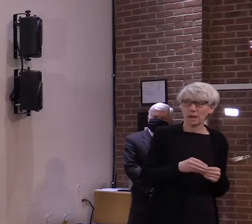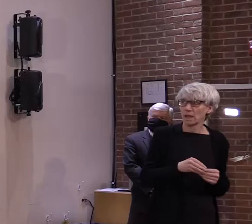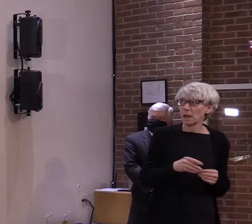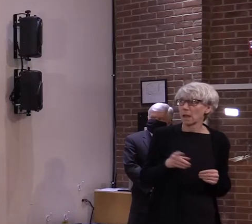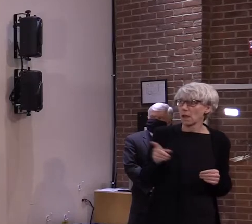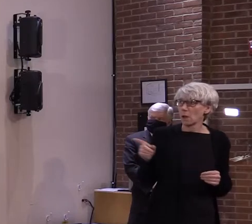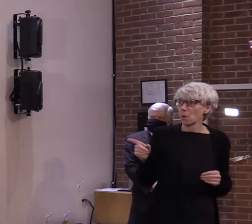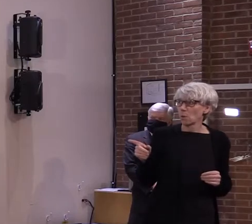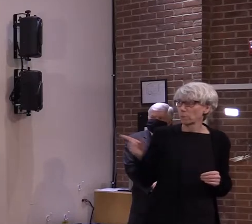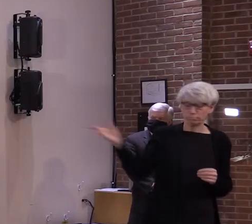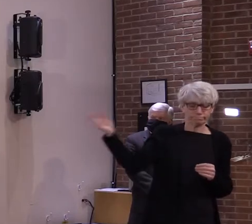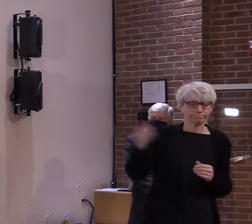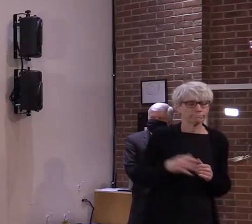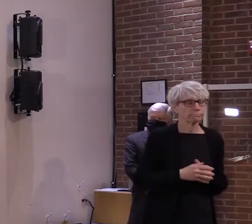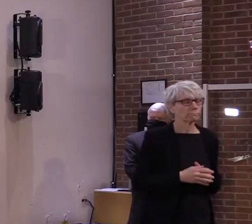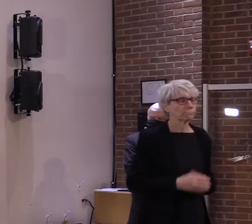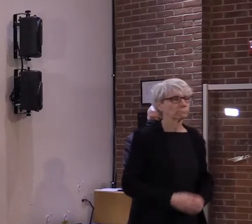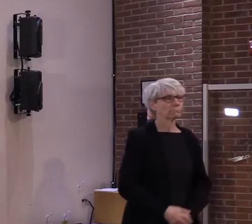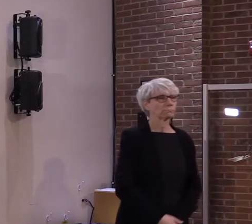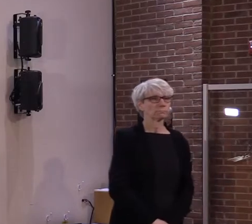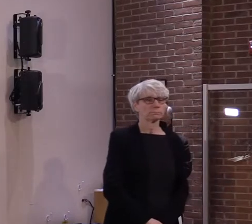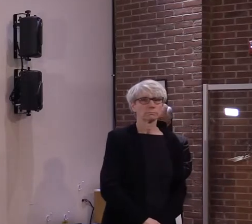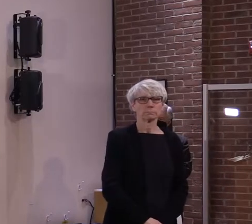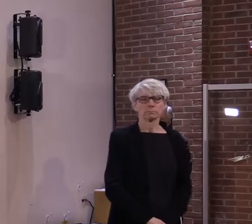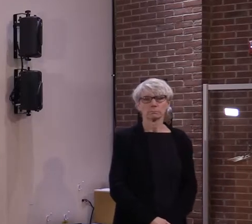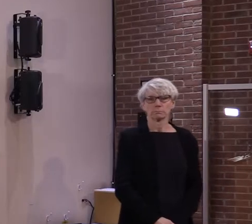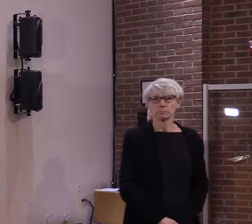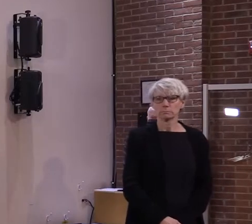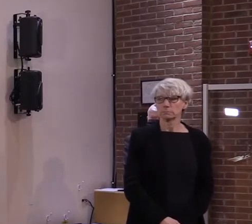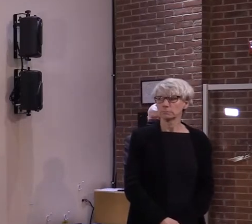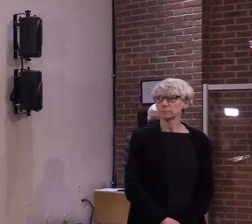No, we'll go ahead, Dr. Bean.